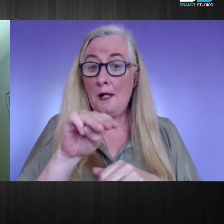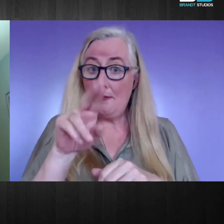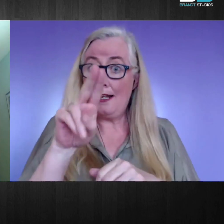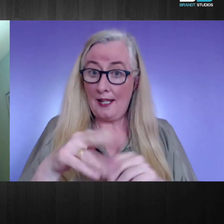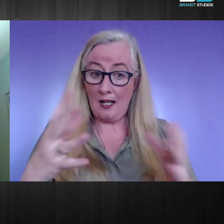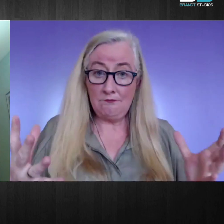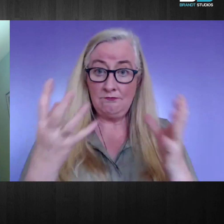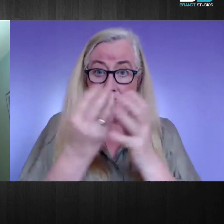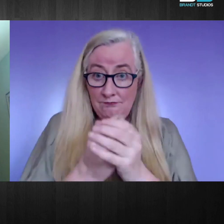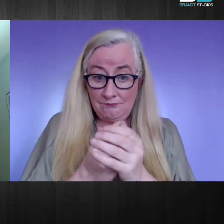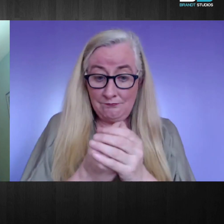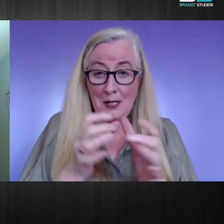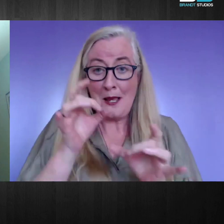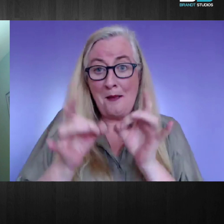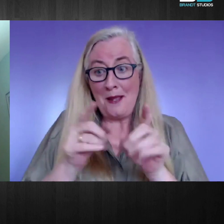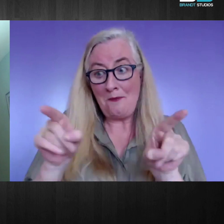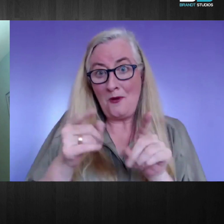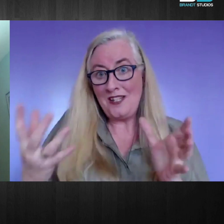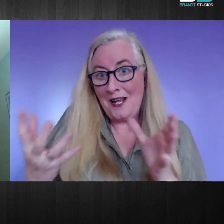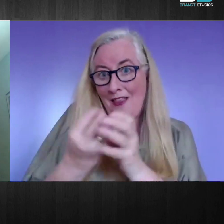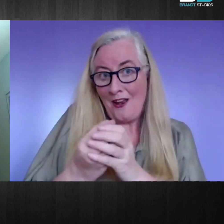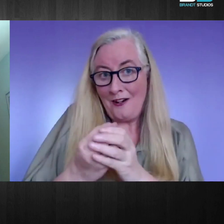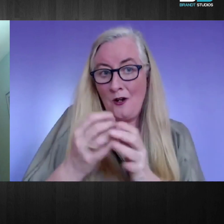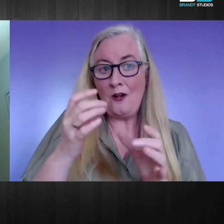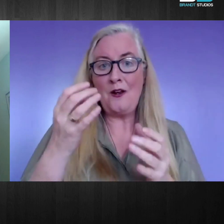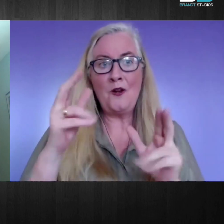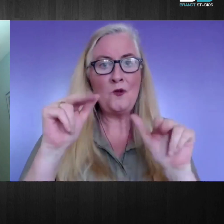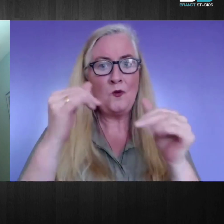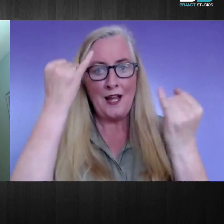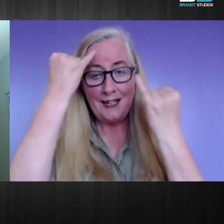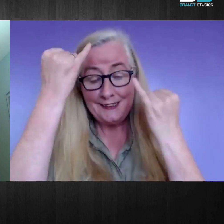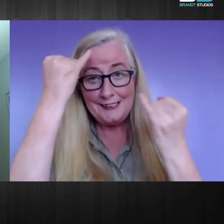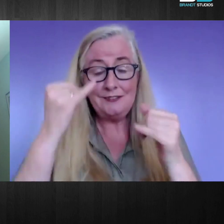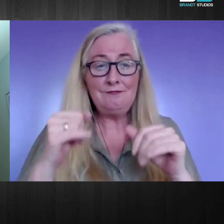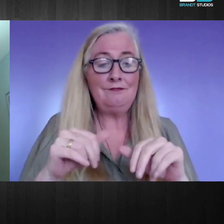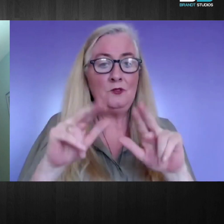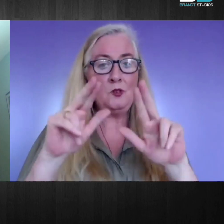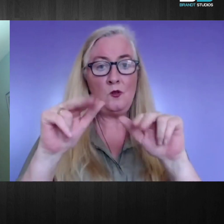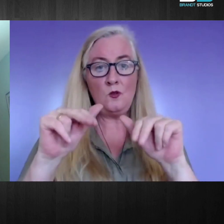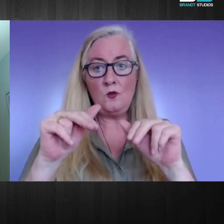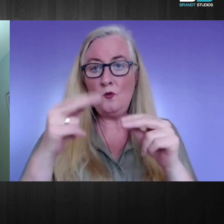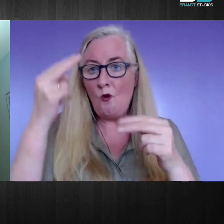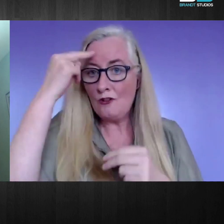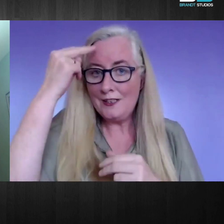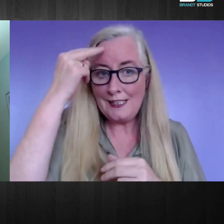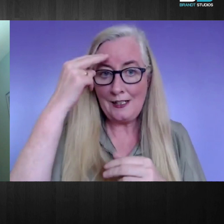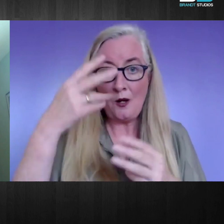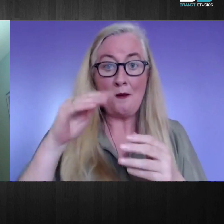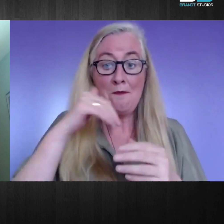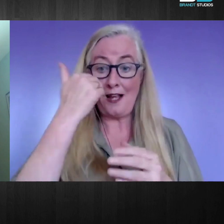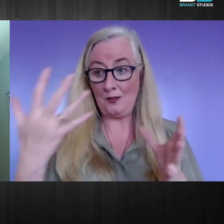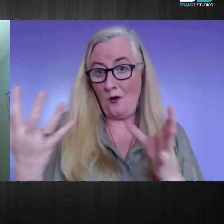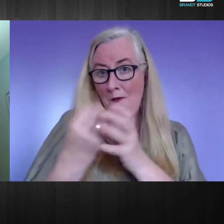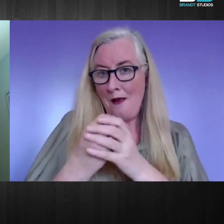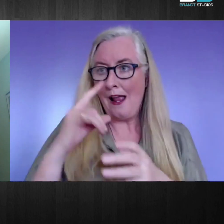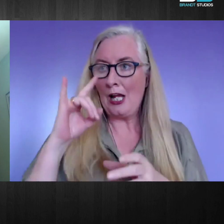music can generate new ideas, new perspectives, new understandings as a result of coming together and hearing each other's stories and points